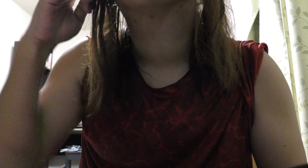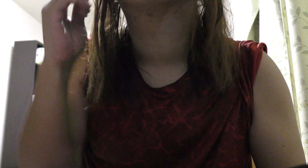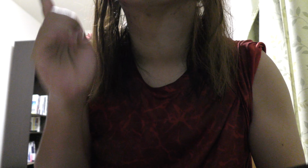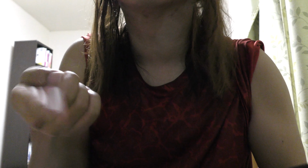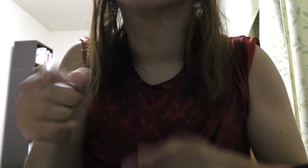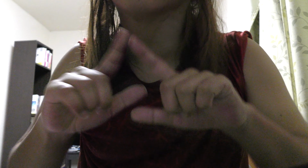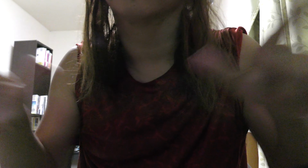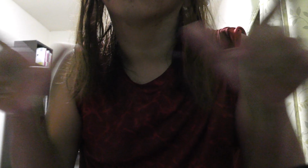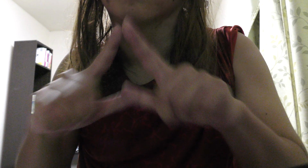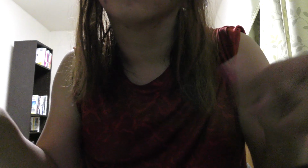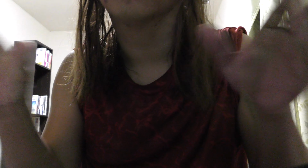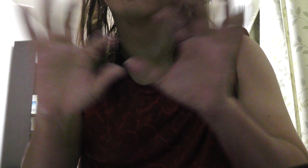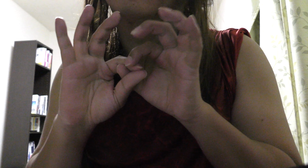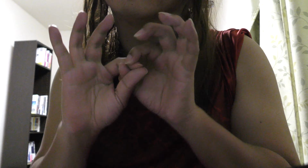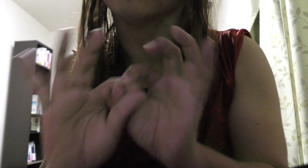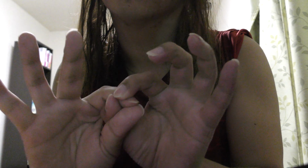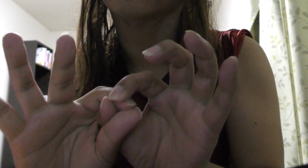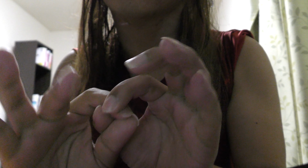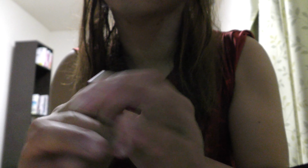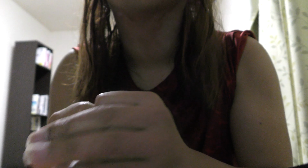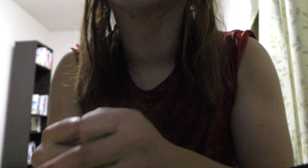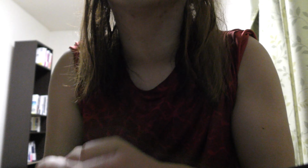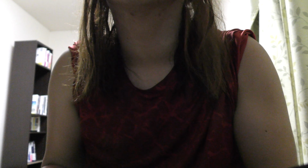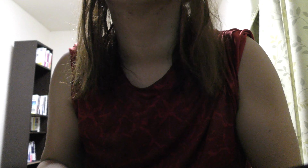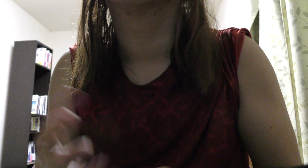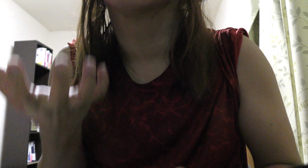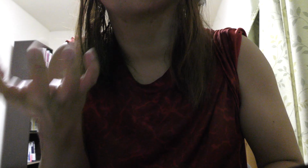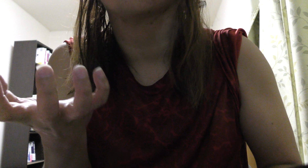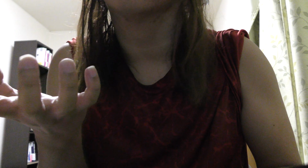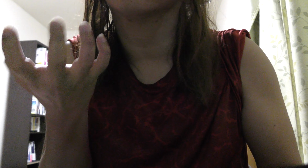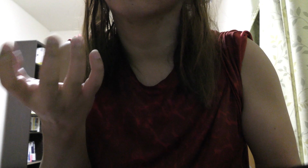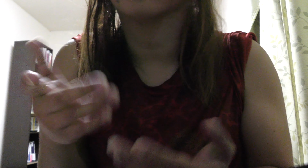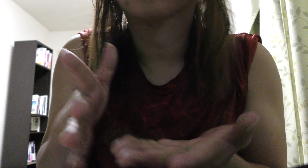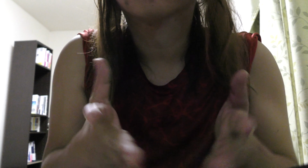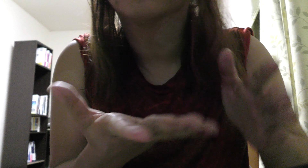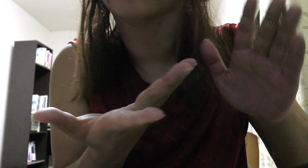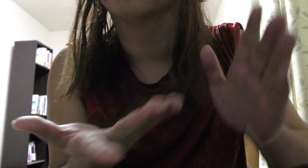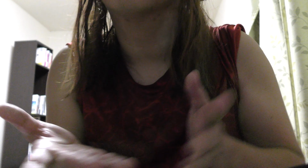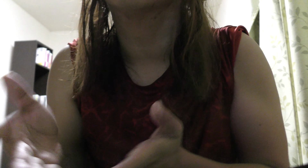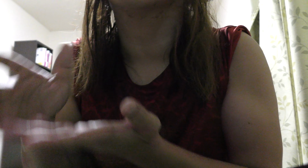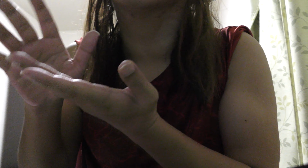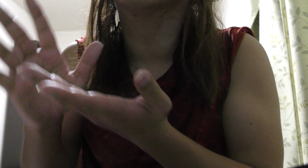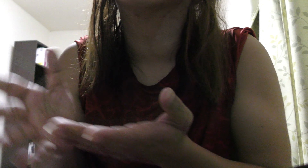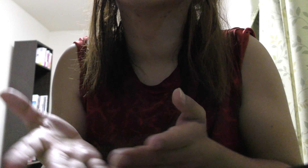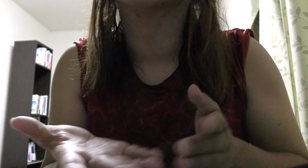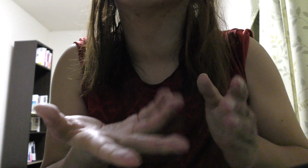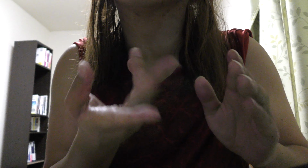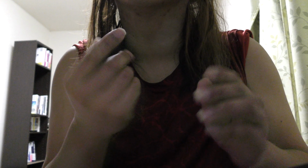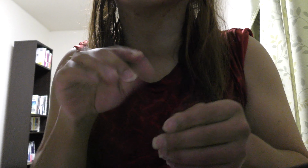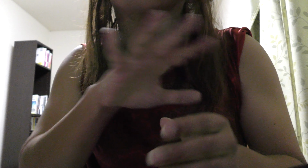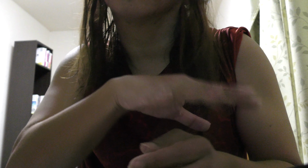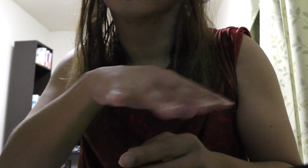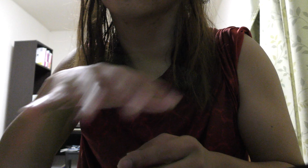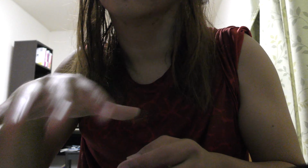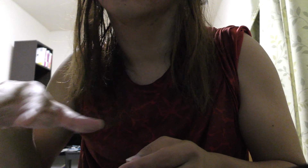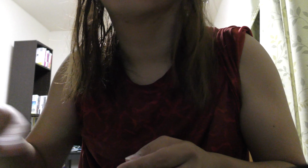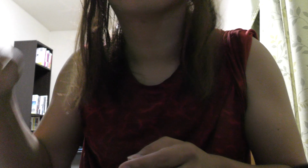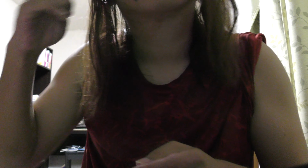it should be the way, see a color, crucify it should